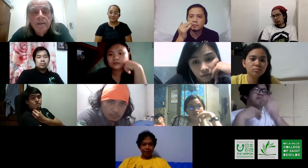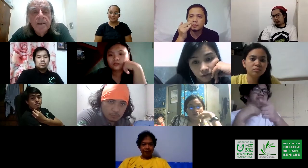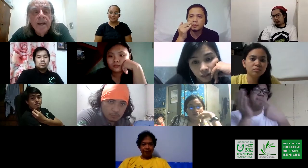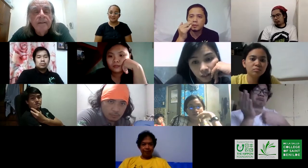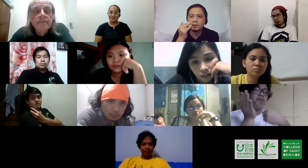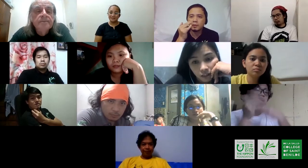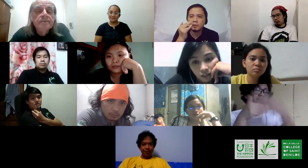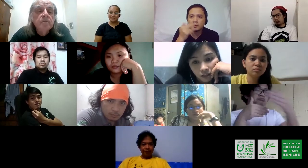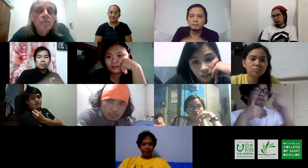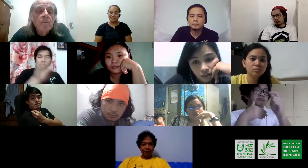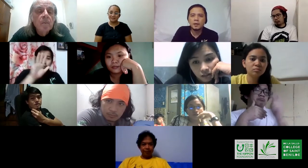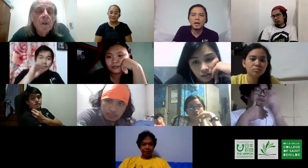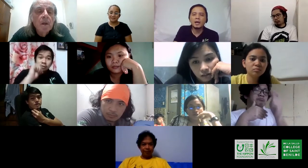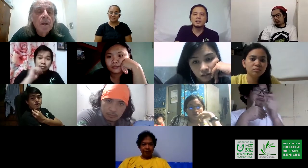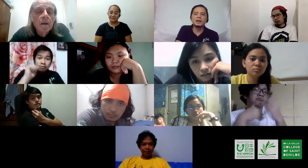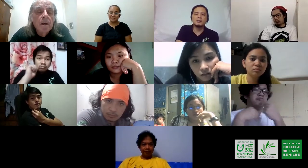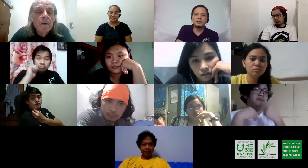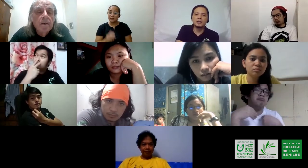And then that?